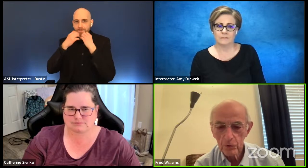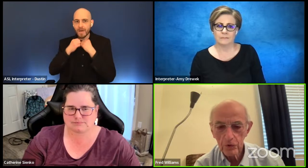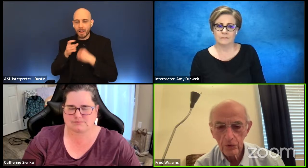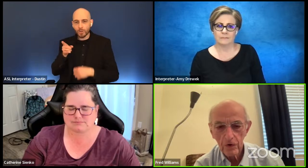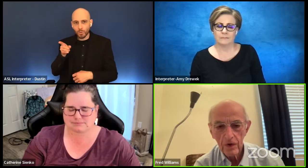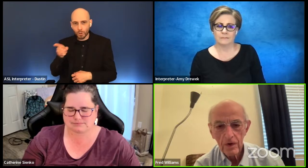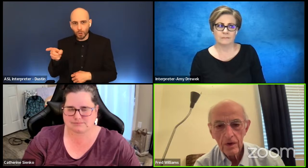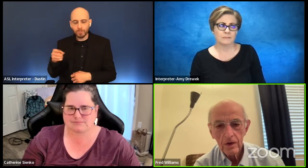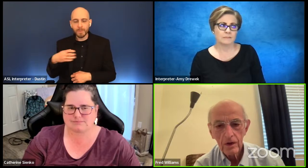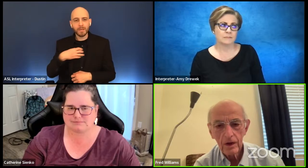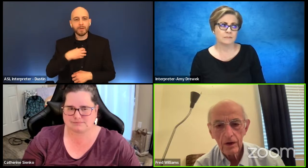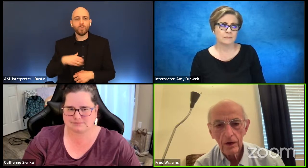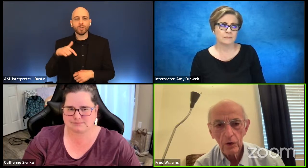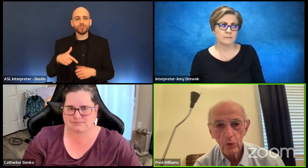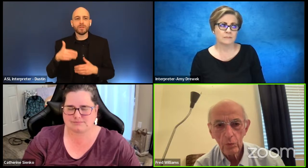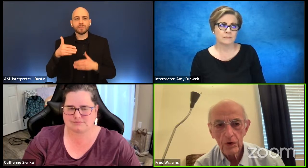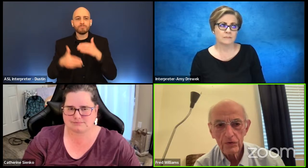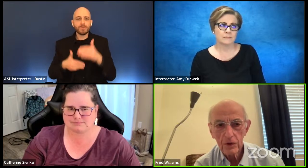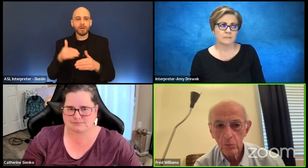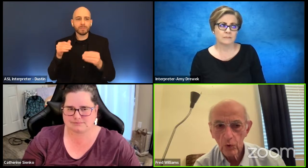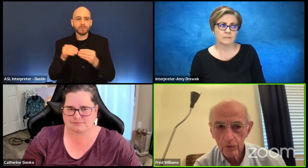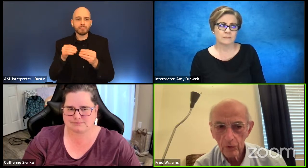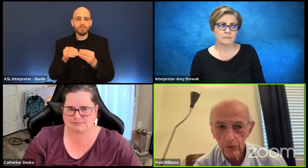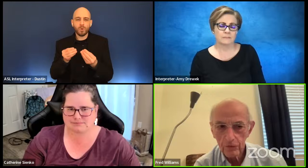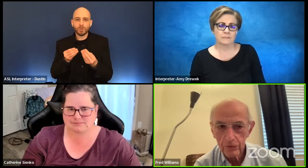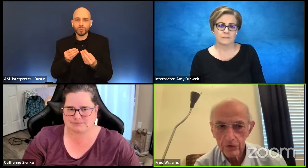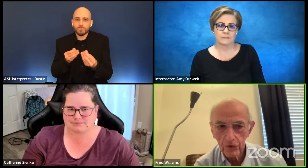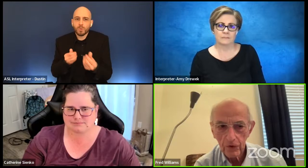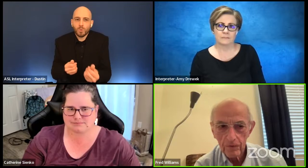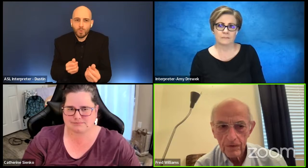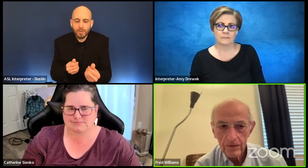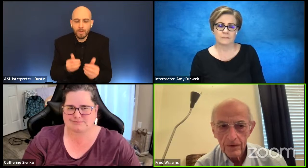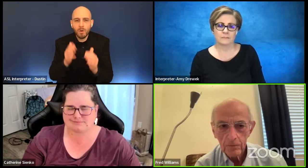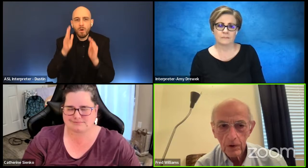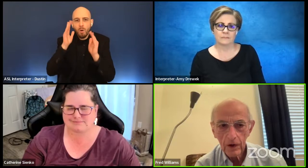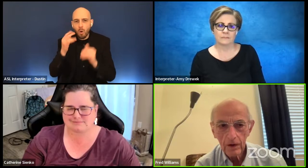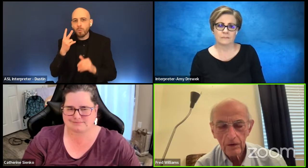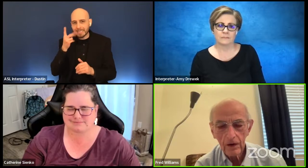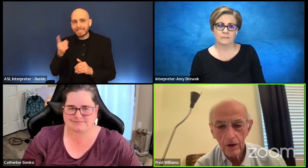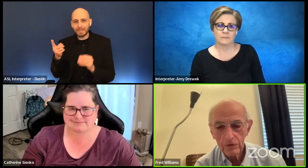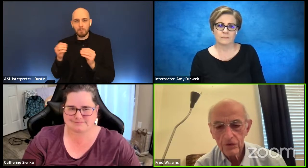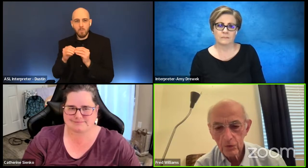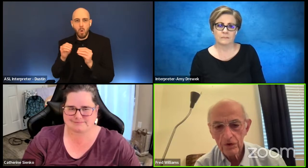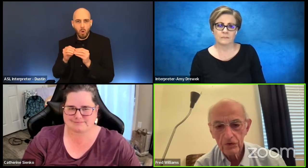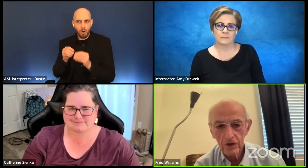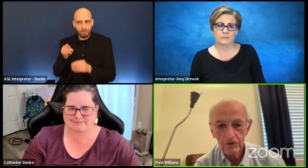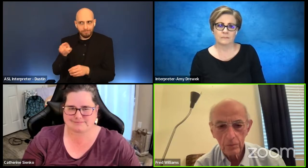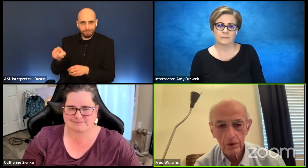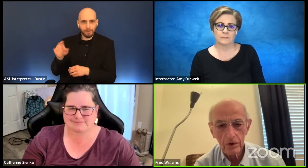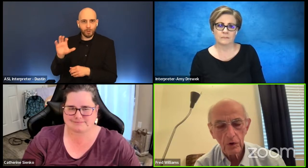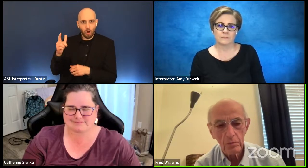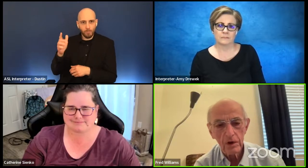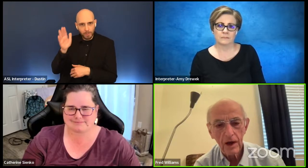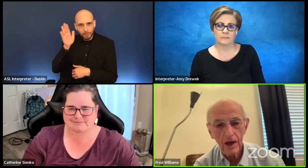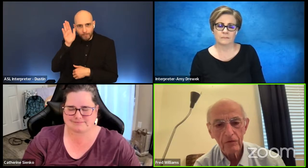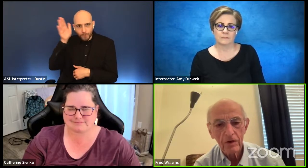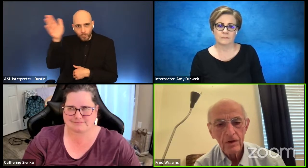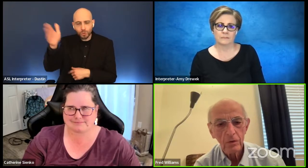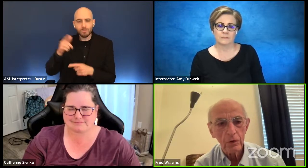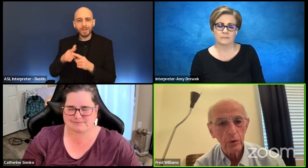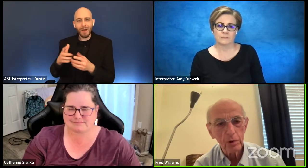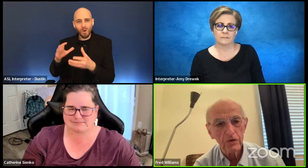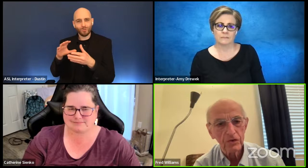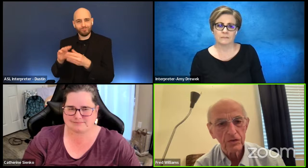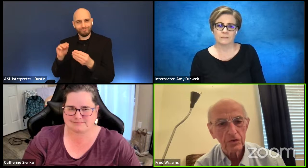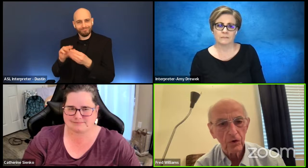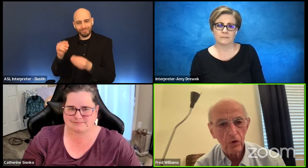little smoother, and I hope we see more of her in the future. But I just wanted to say something on her behalf